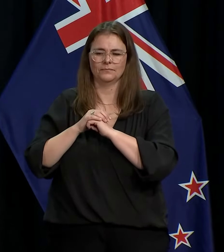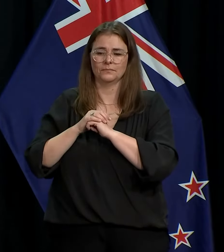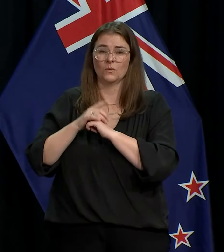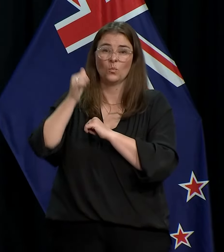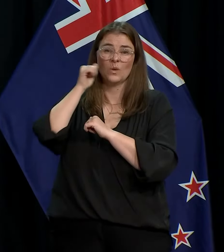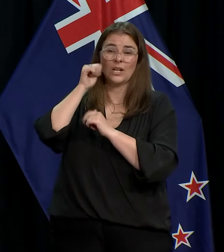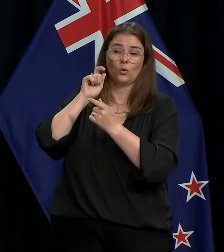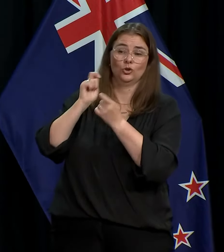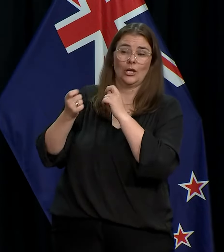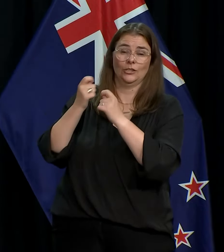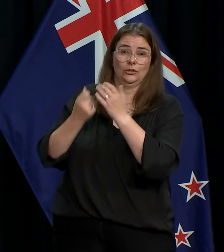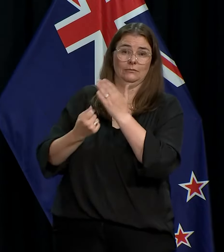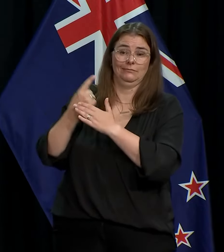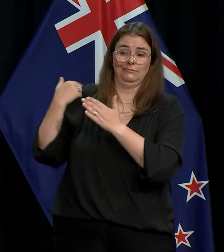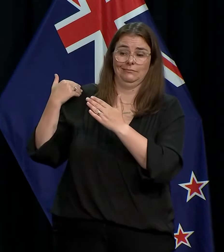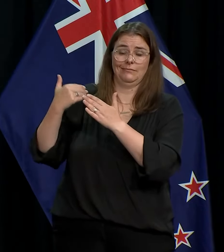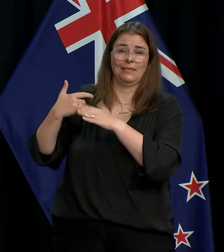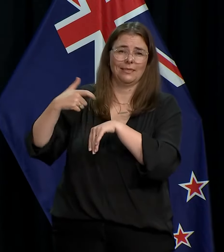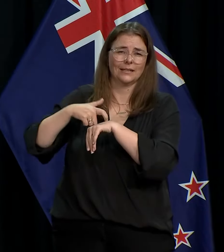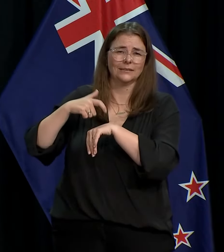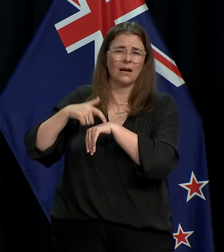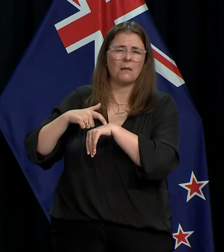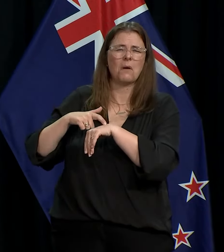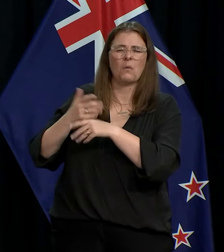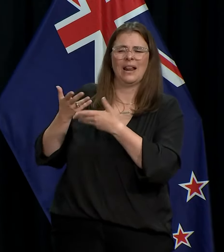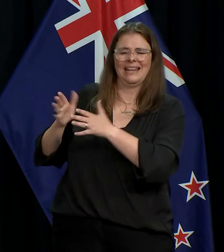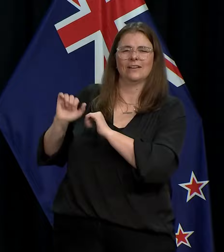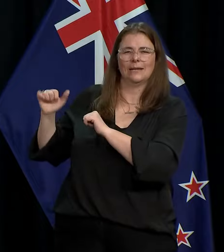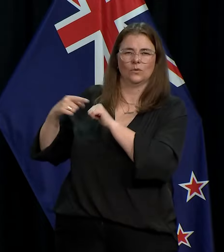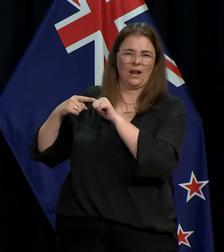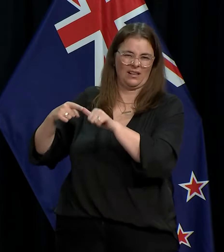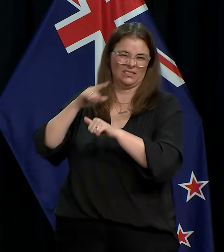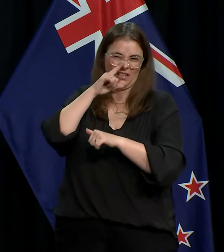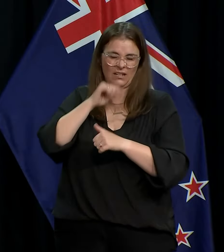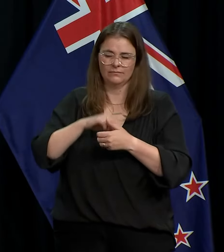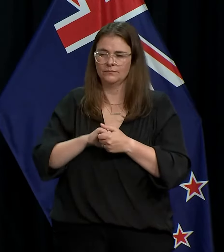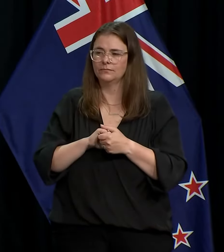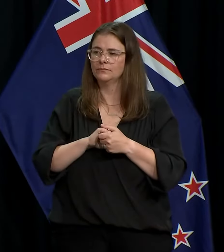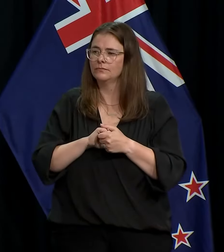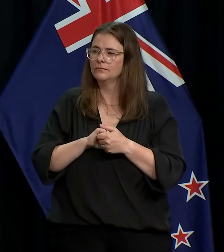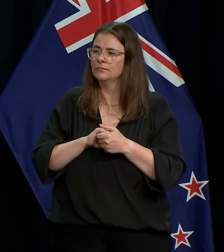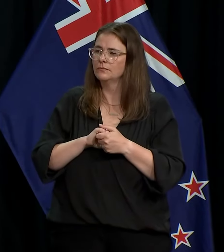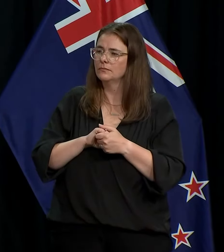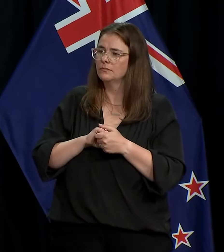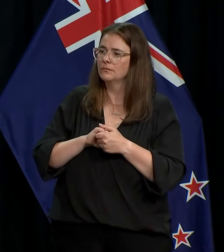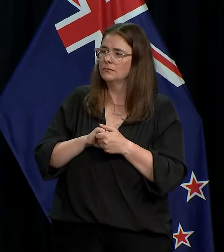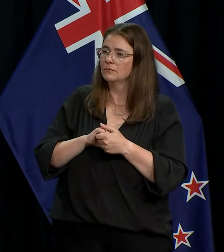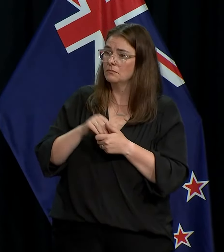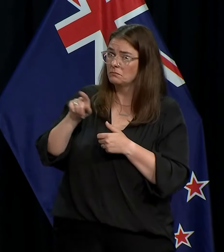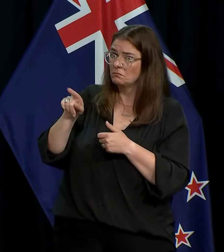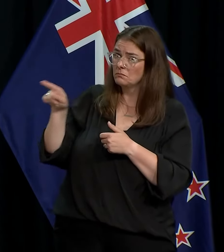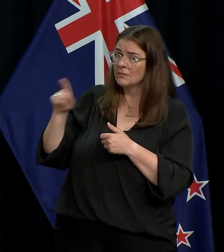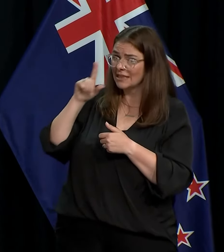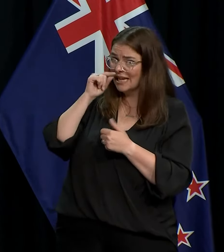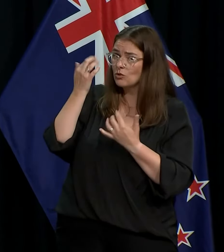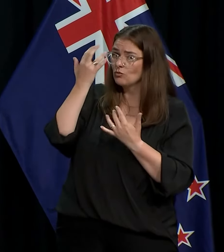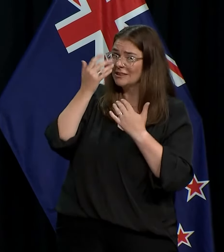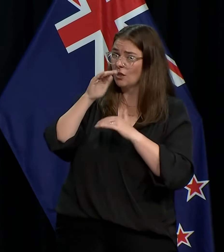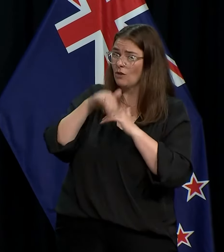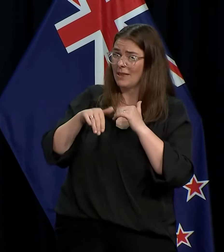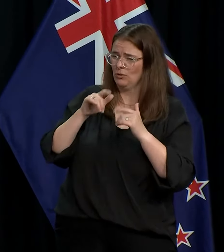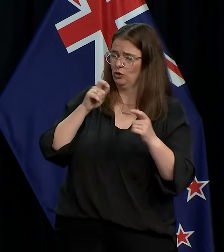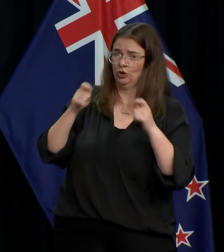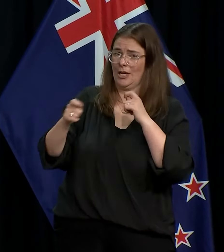changing circumstances since the time that guidance was raised. It might be possible to reconsider that given the changing